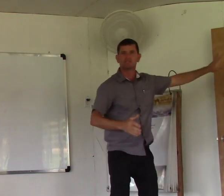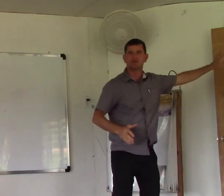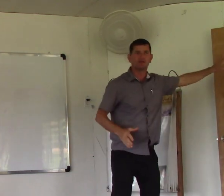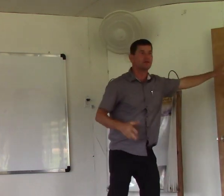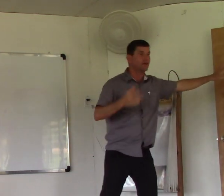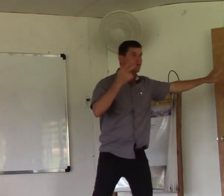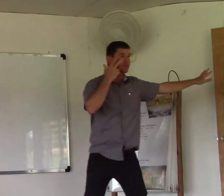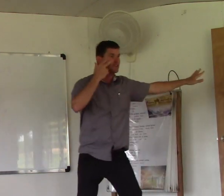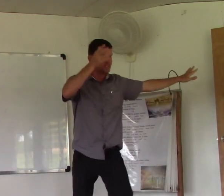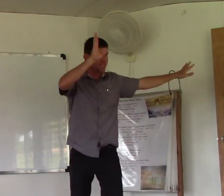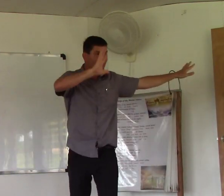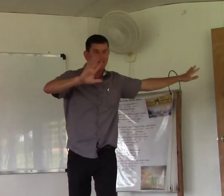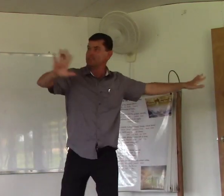story. Can you see God?